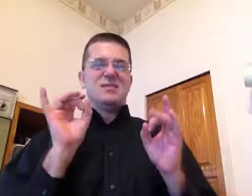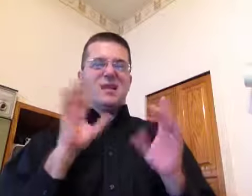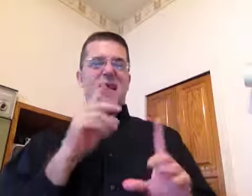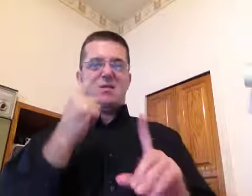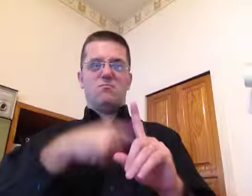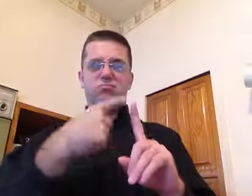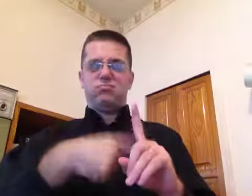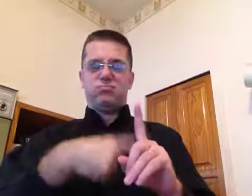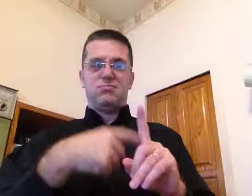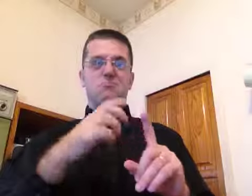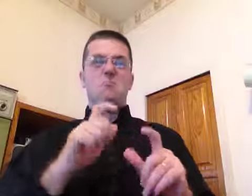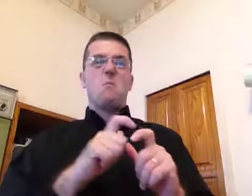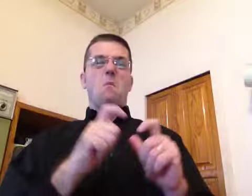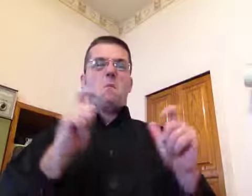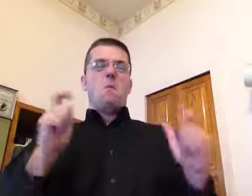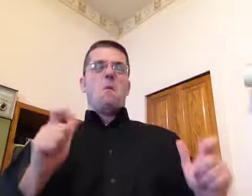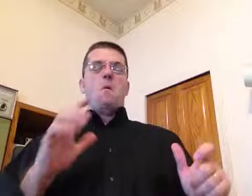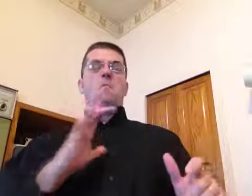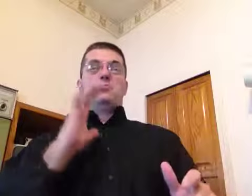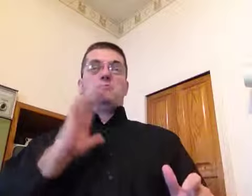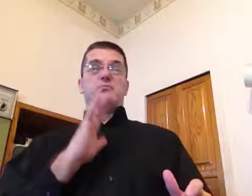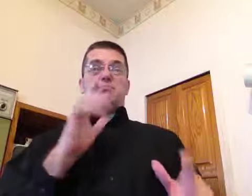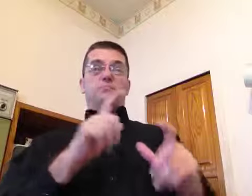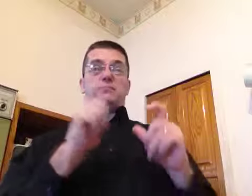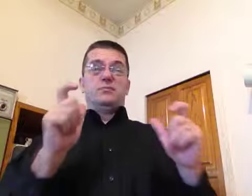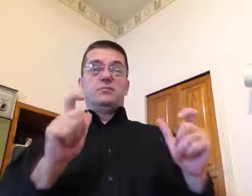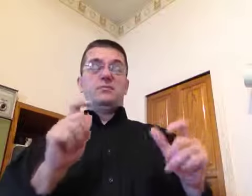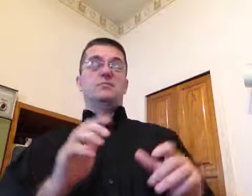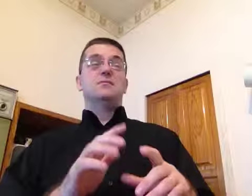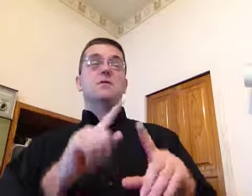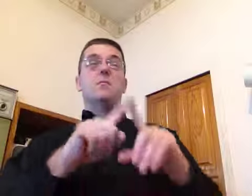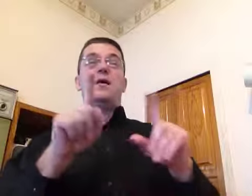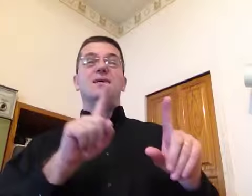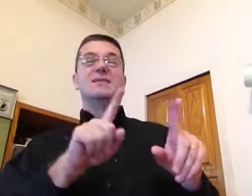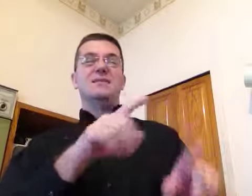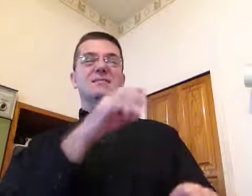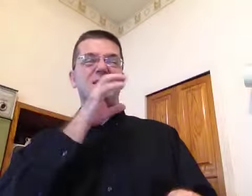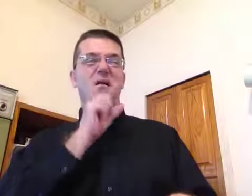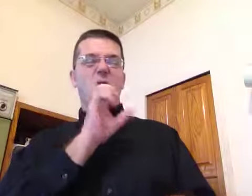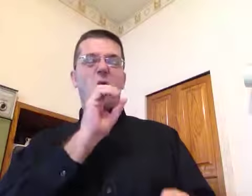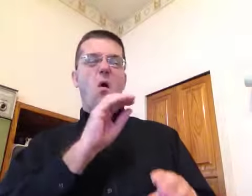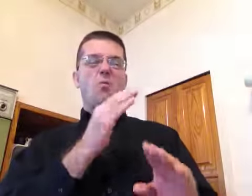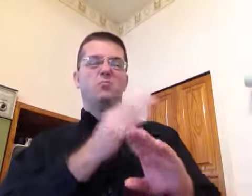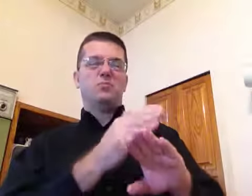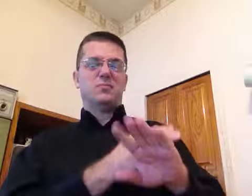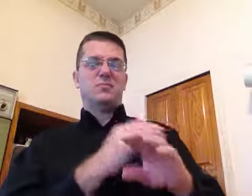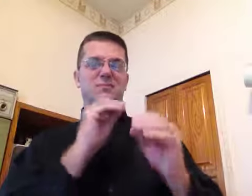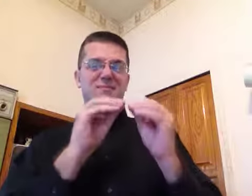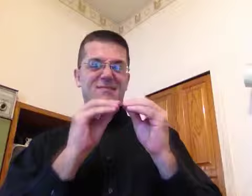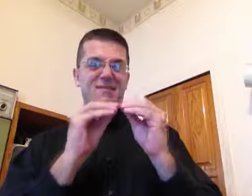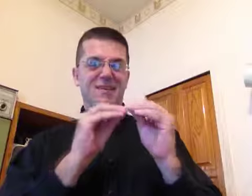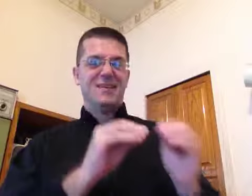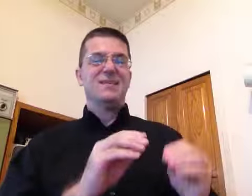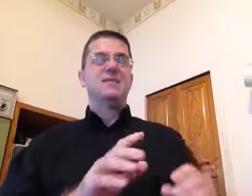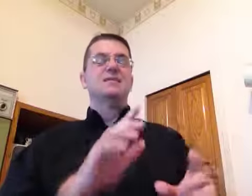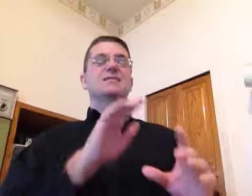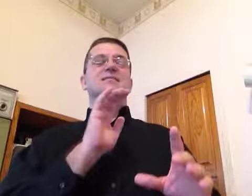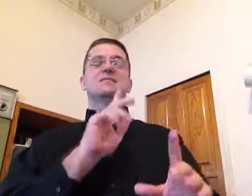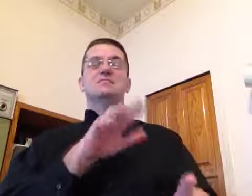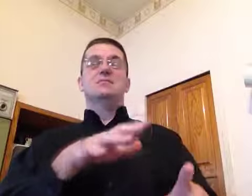a little house. It was a larger home, but it was old, and it needed to be updated on some things, and it was a nice place,